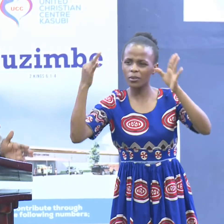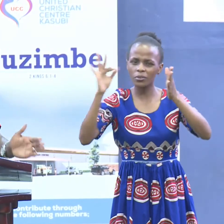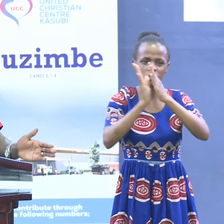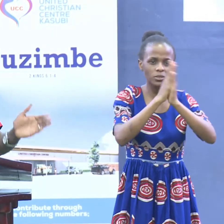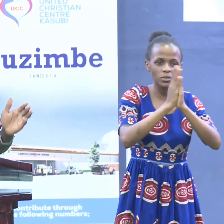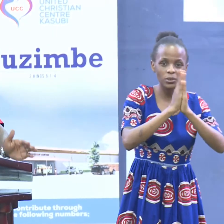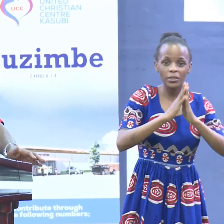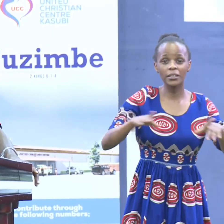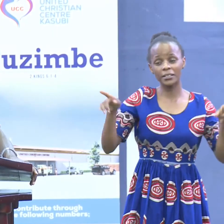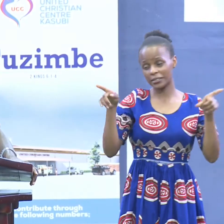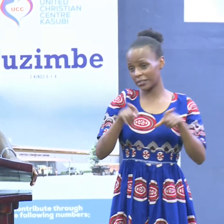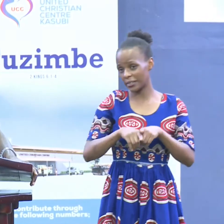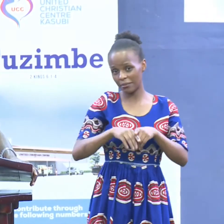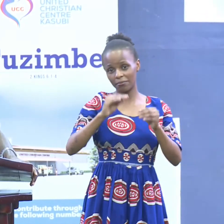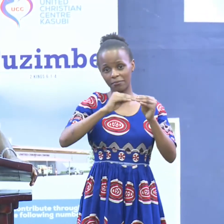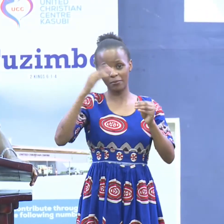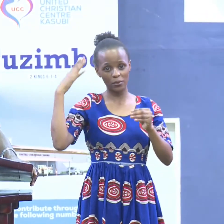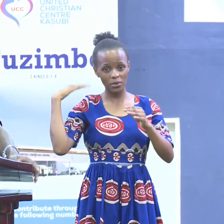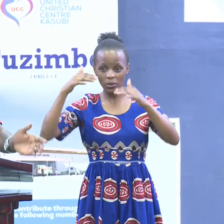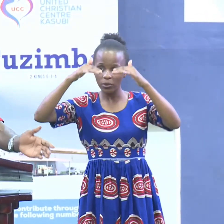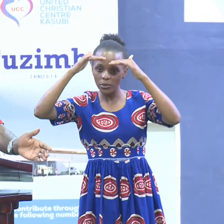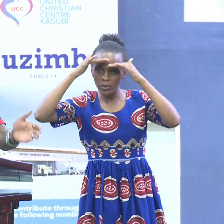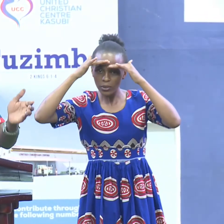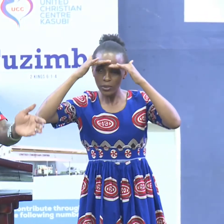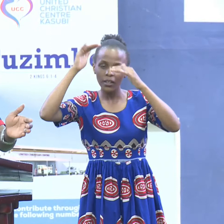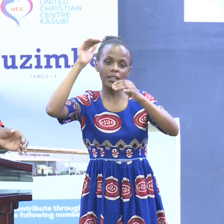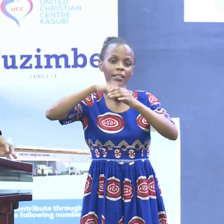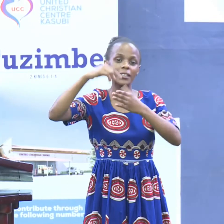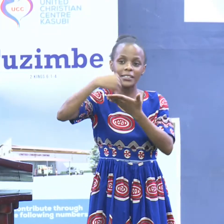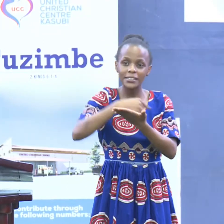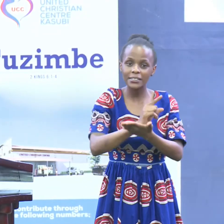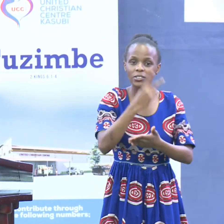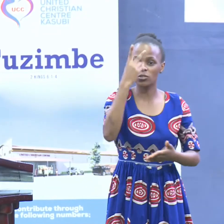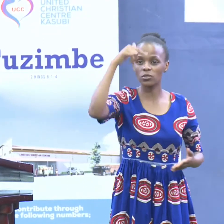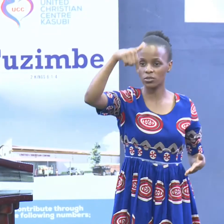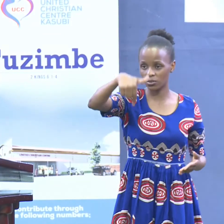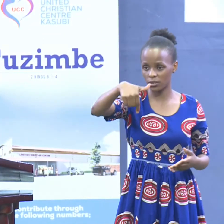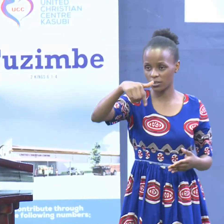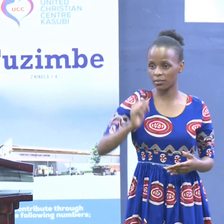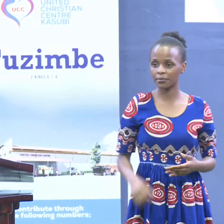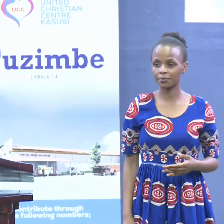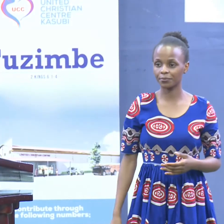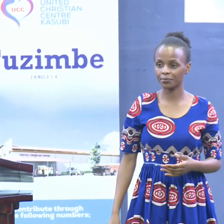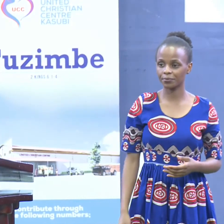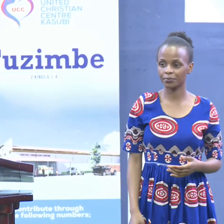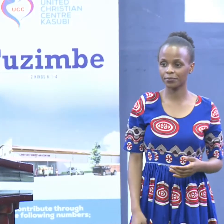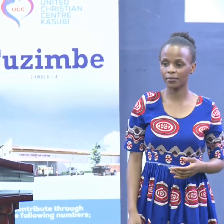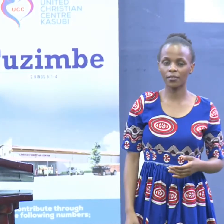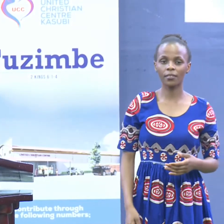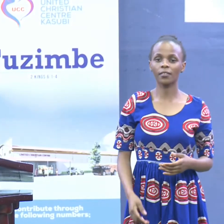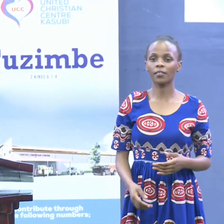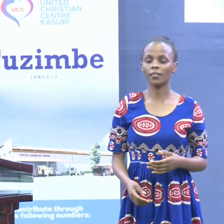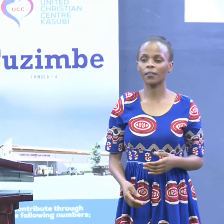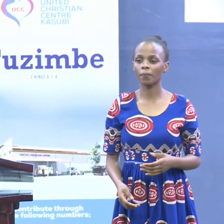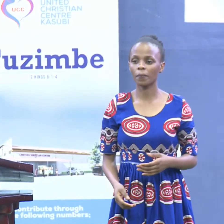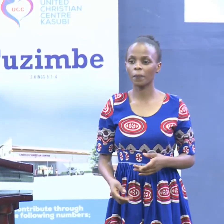very well. And Esau and Jacob. In Genesis 27, okuva ku